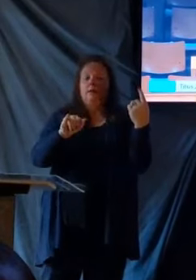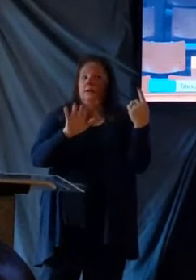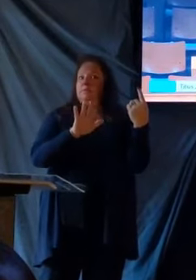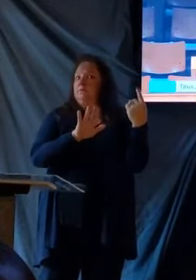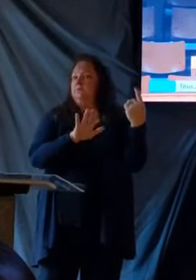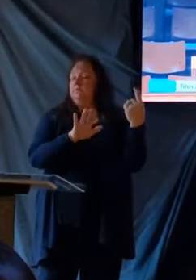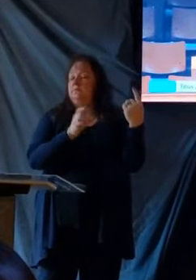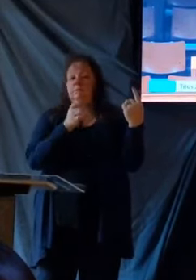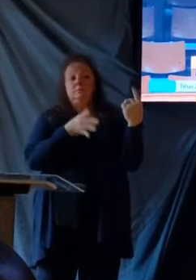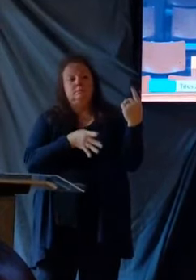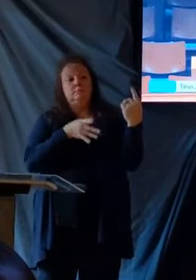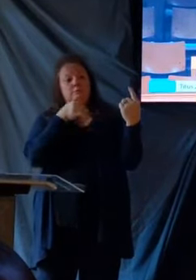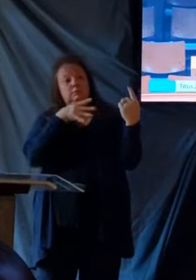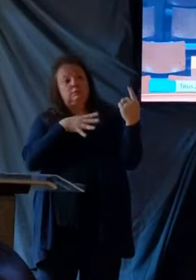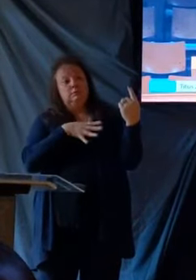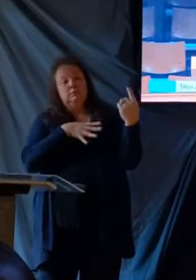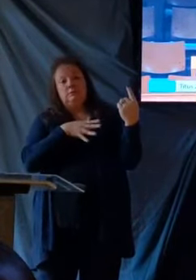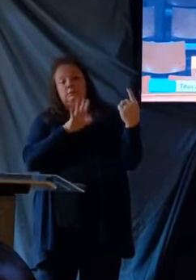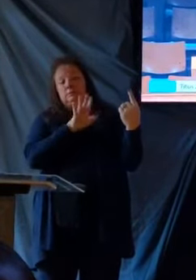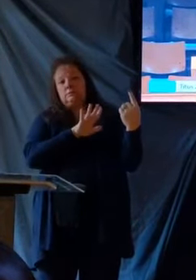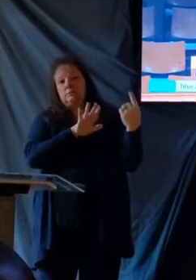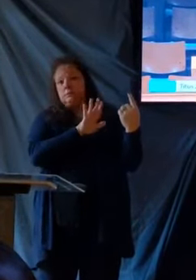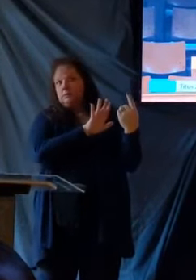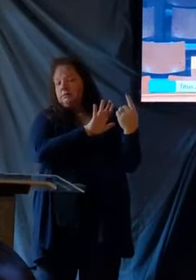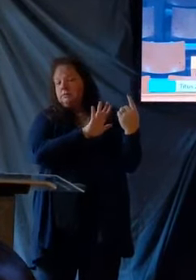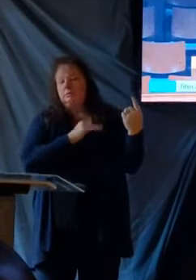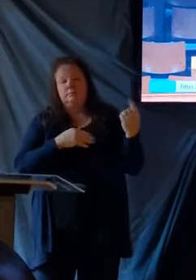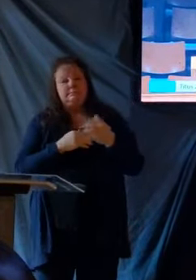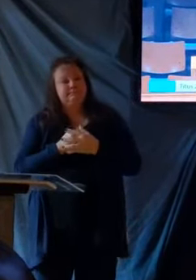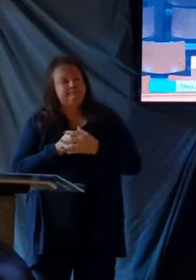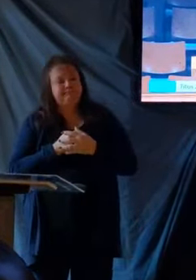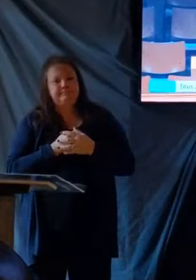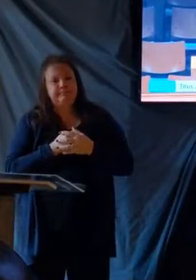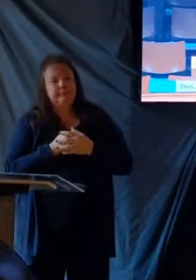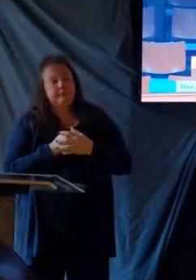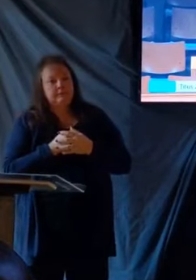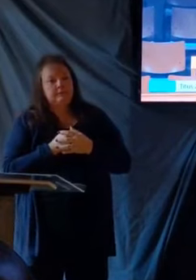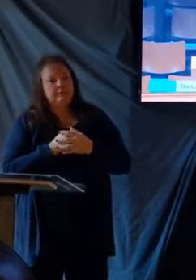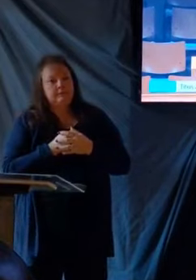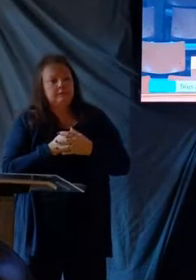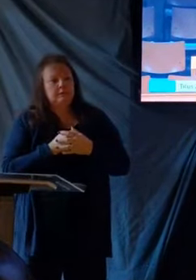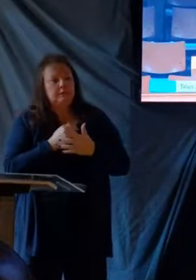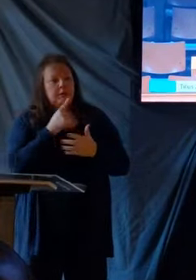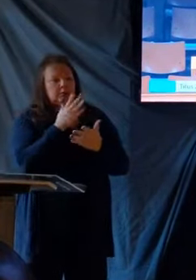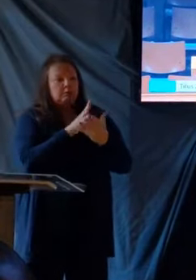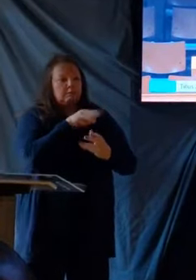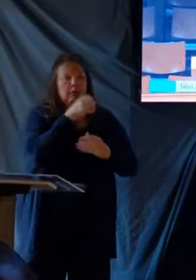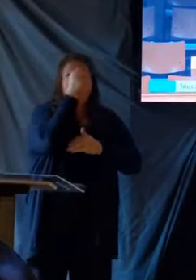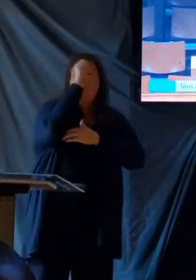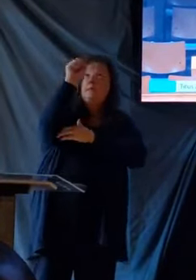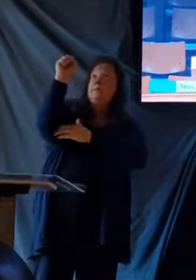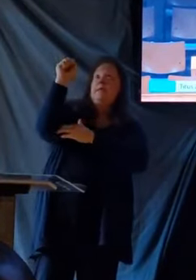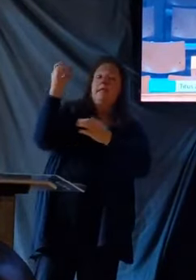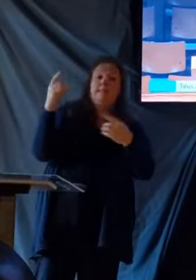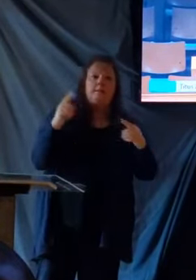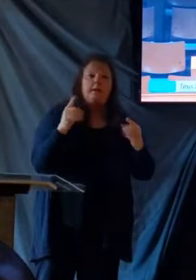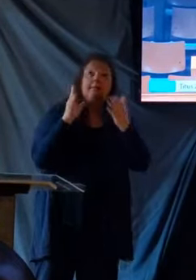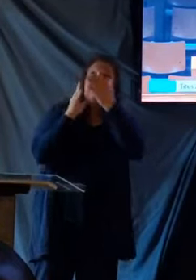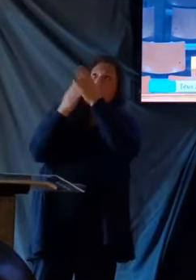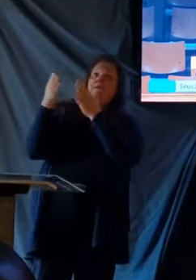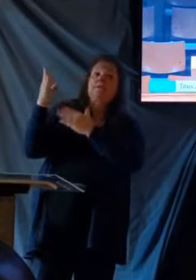ungodly conduct context. Nobody recognizes her as a godly. That was part of the rebellion that was going on against